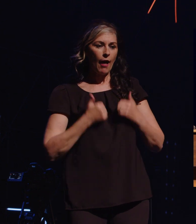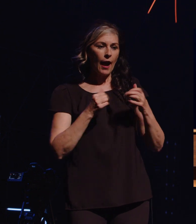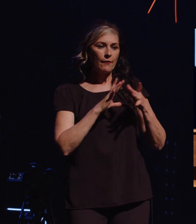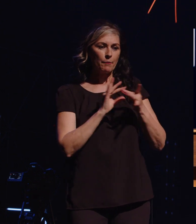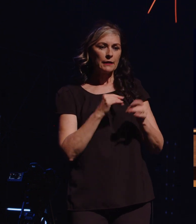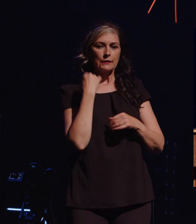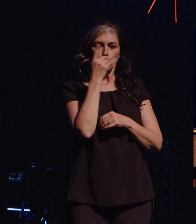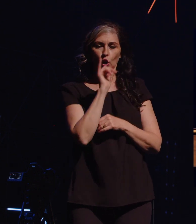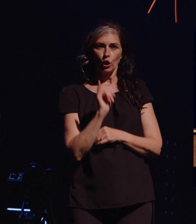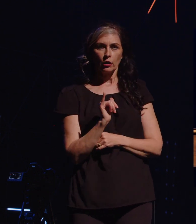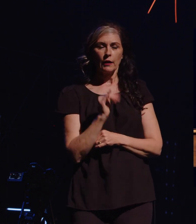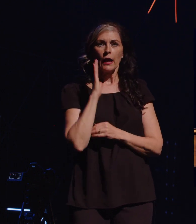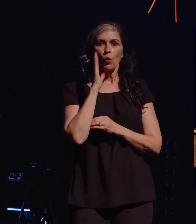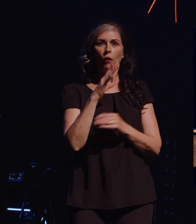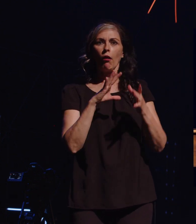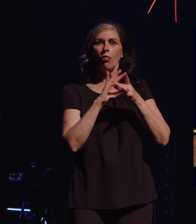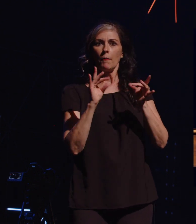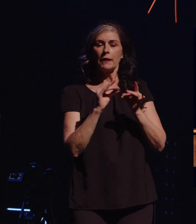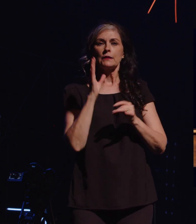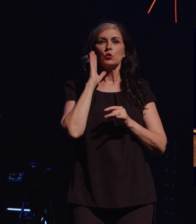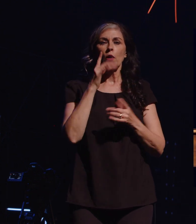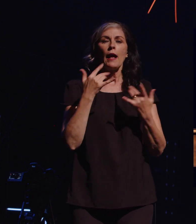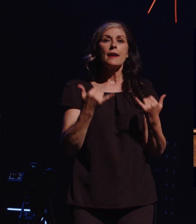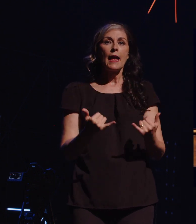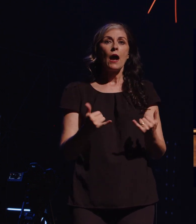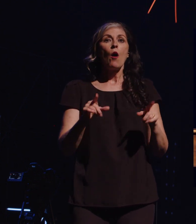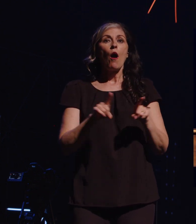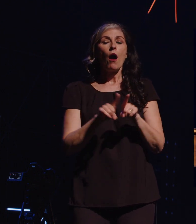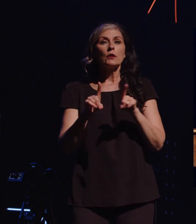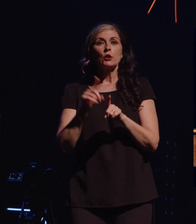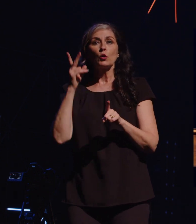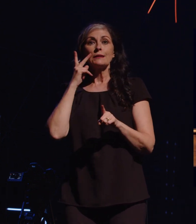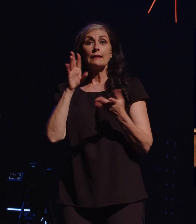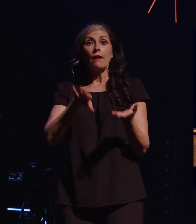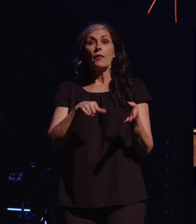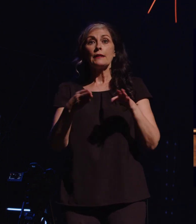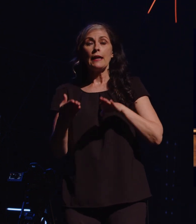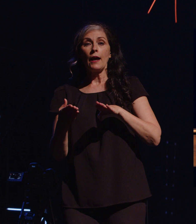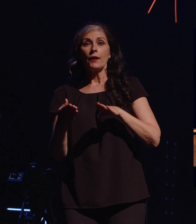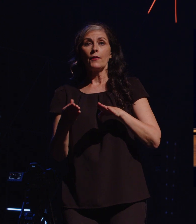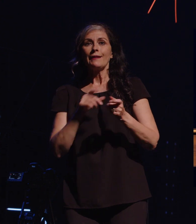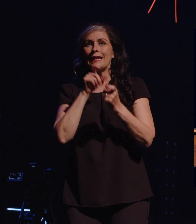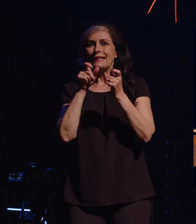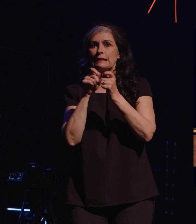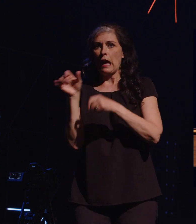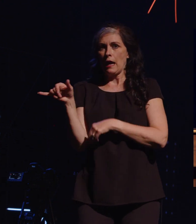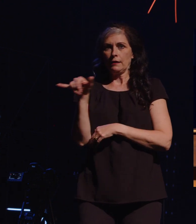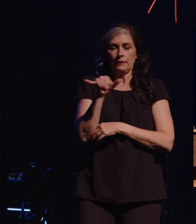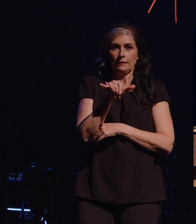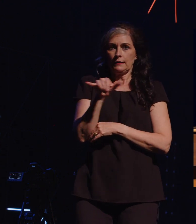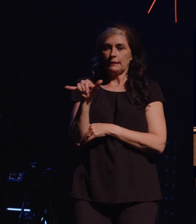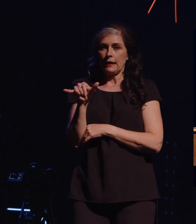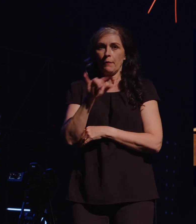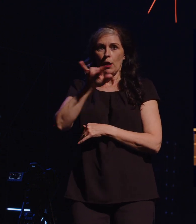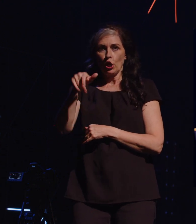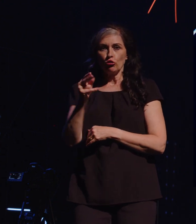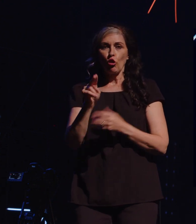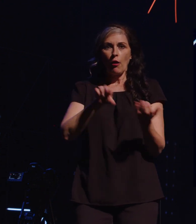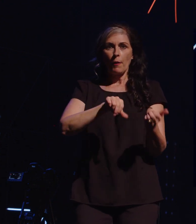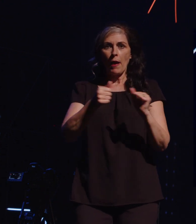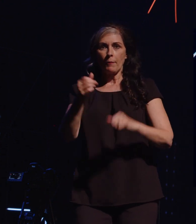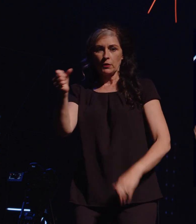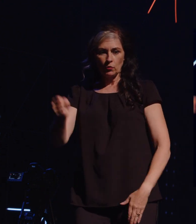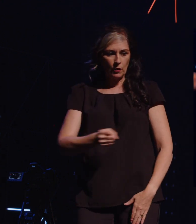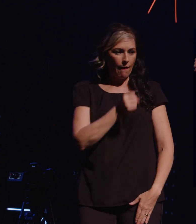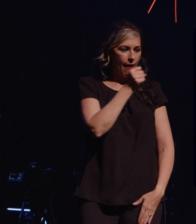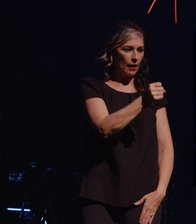that he is going to bring. And now we're also seeing that his death is also the exact same thing, that John the Baptist was handed